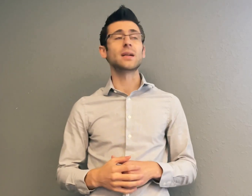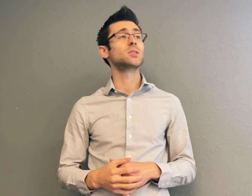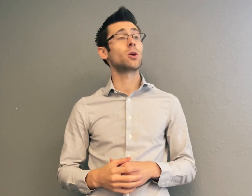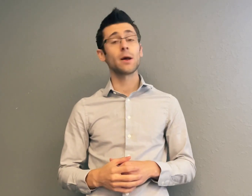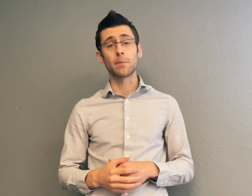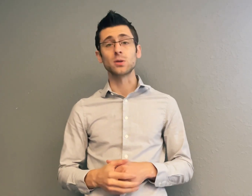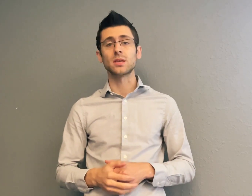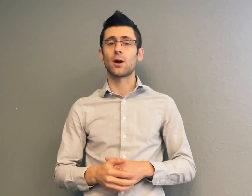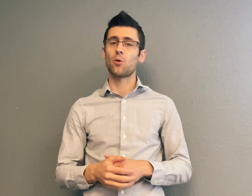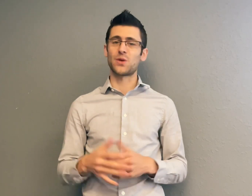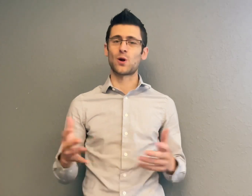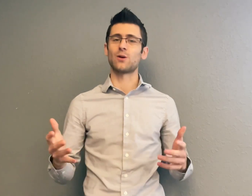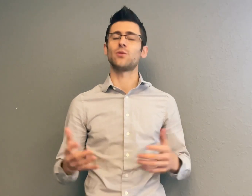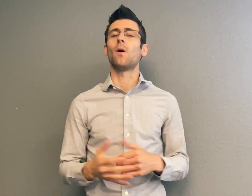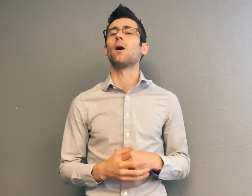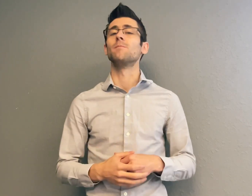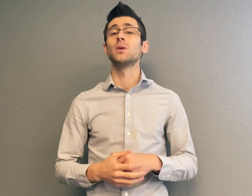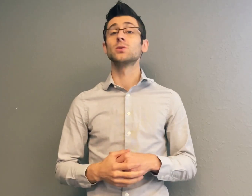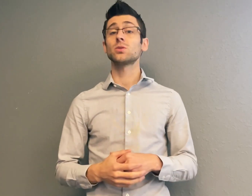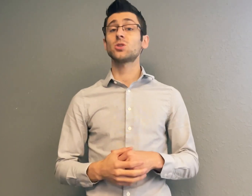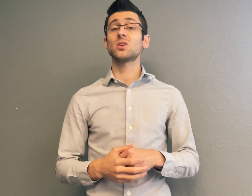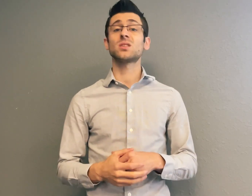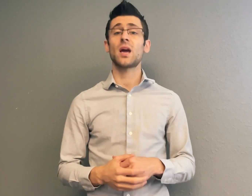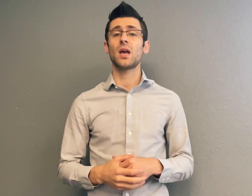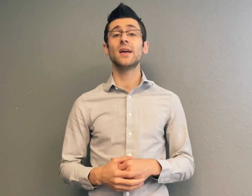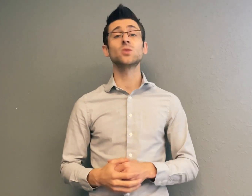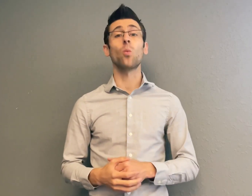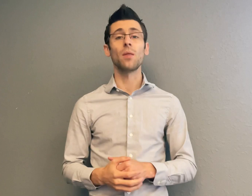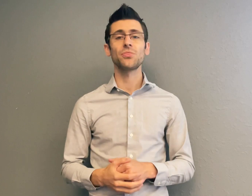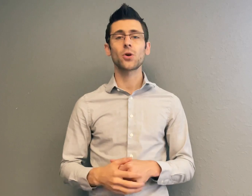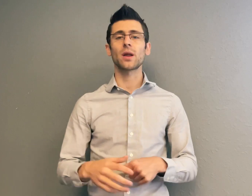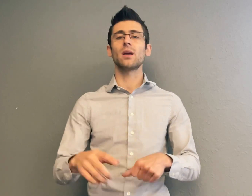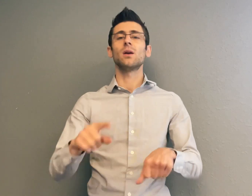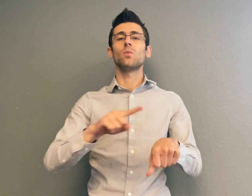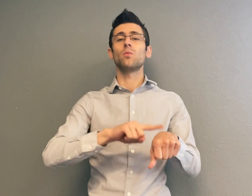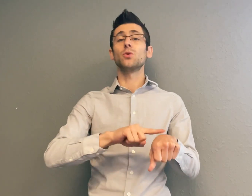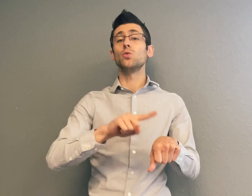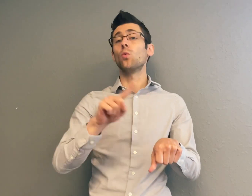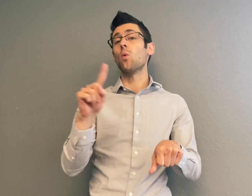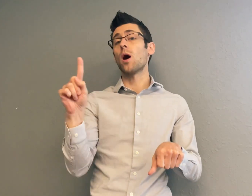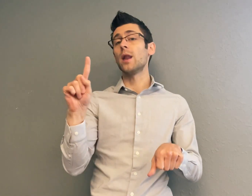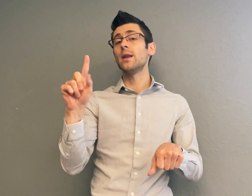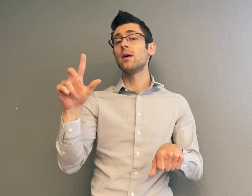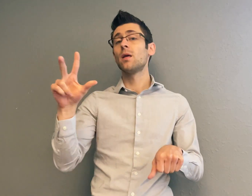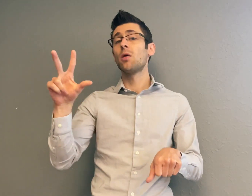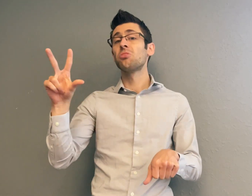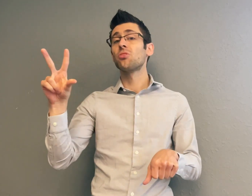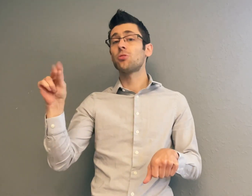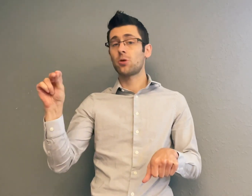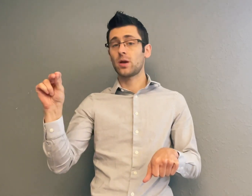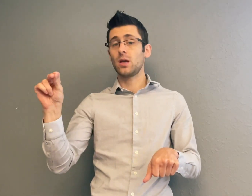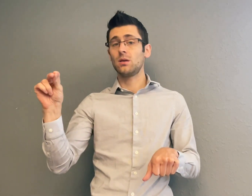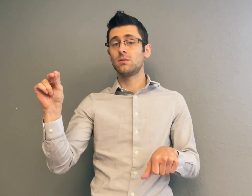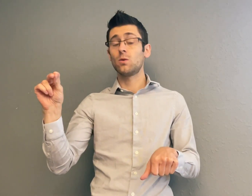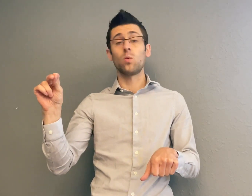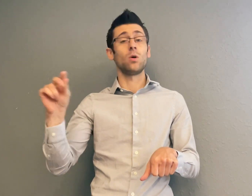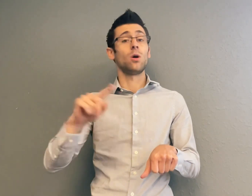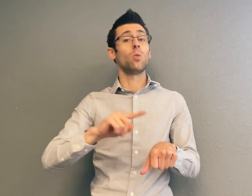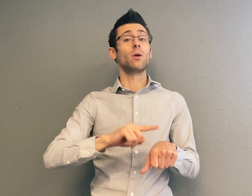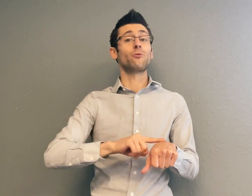our numbers, and I hope that all of you are. So let's just say it's 1:30. We would do 1:30.